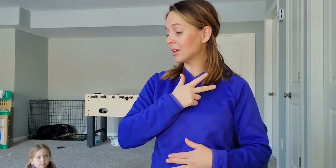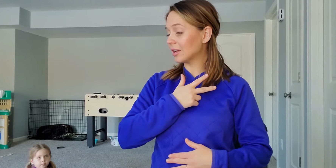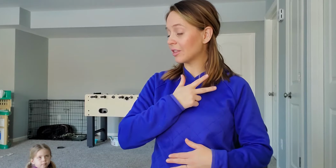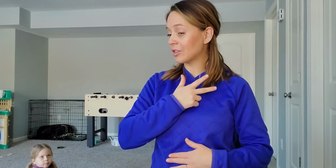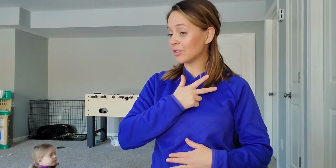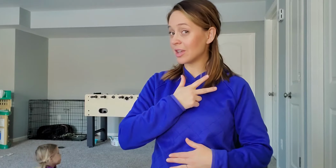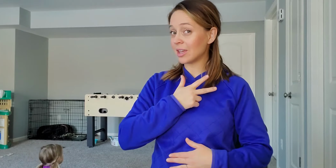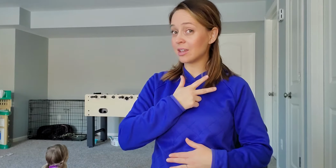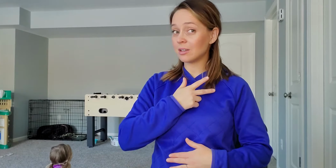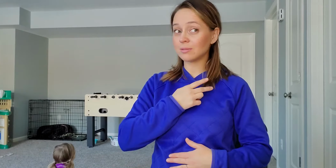2. 3.